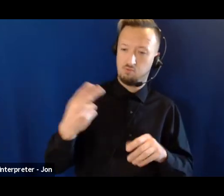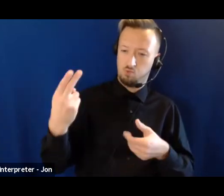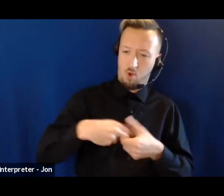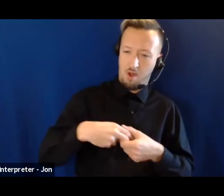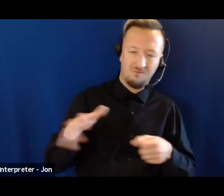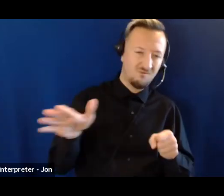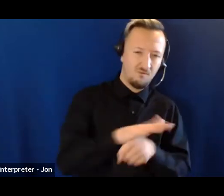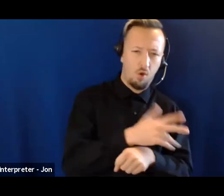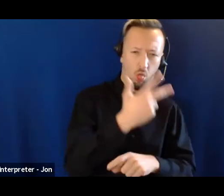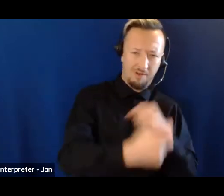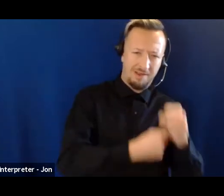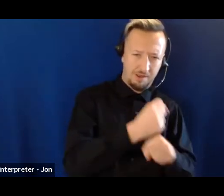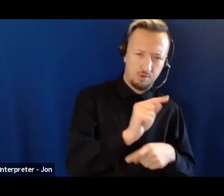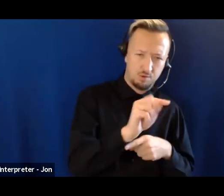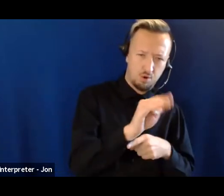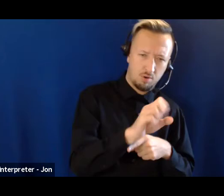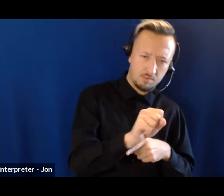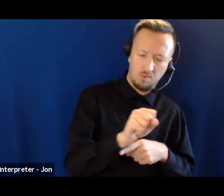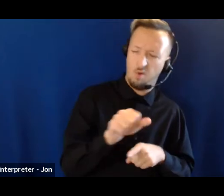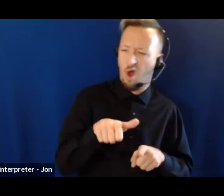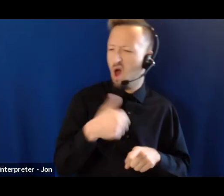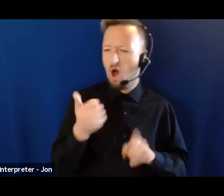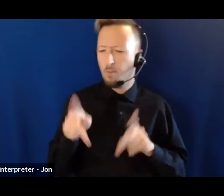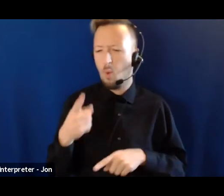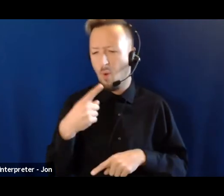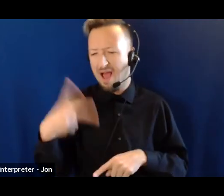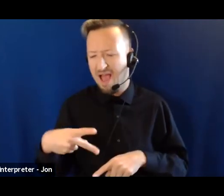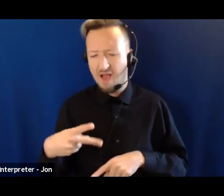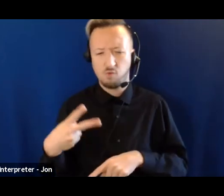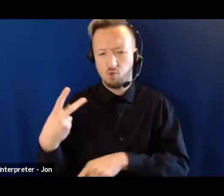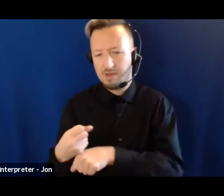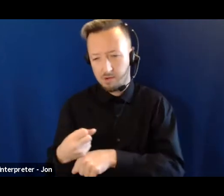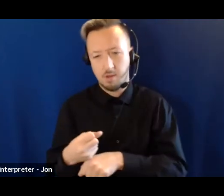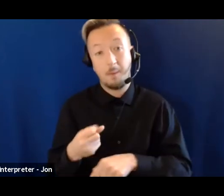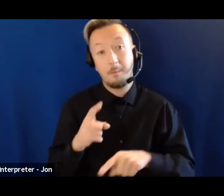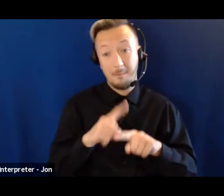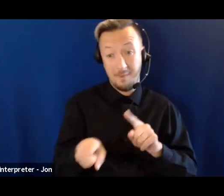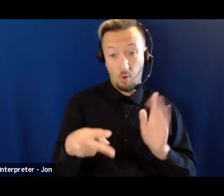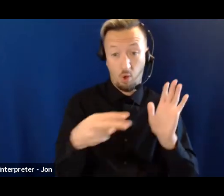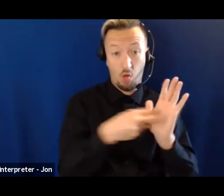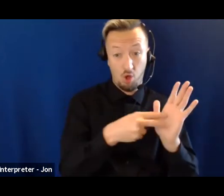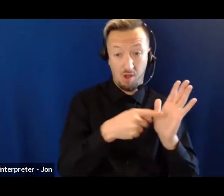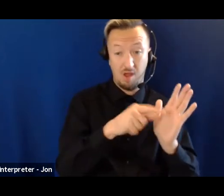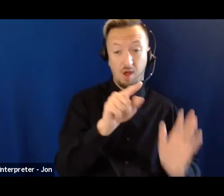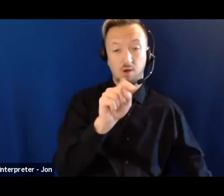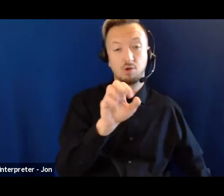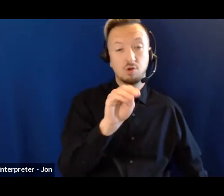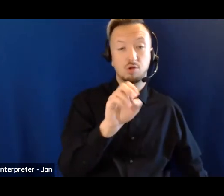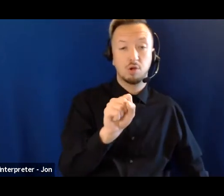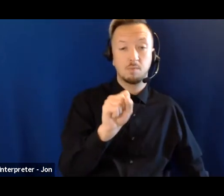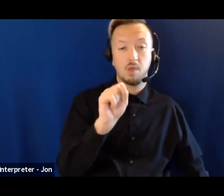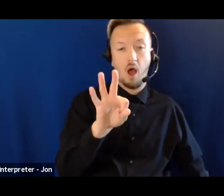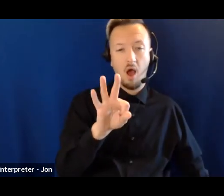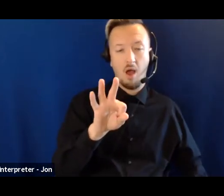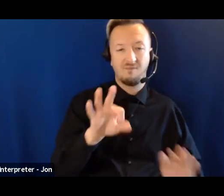people would come in for like 2 years or 1.5 years. But here it is right there in your terms of appointment. And